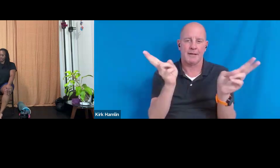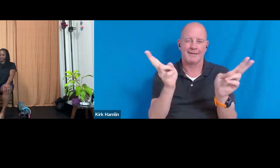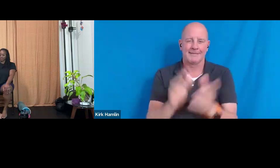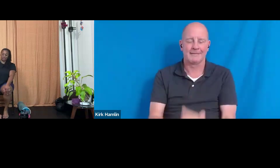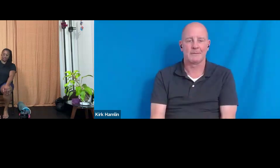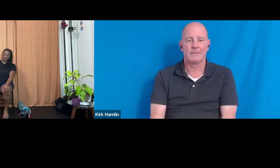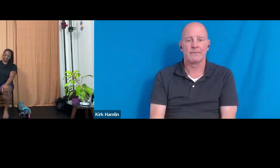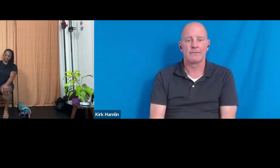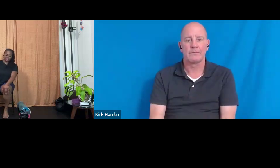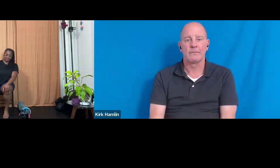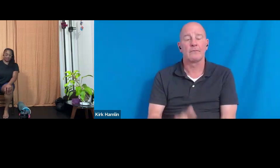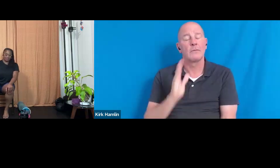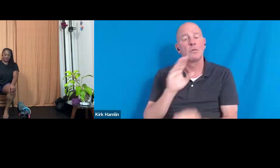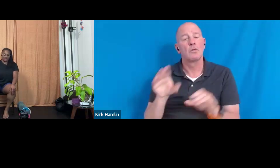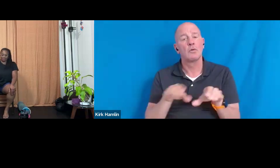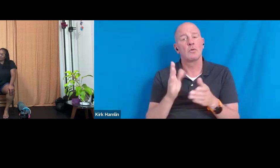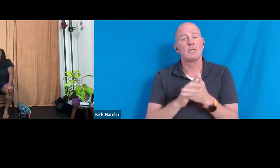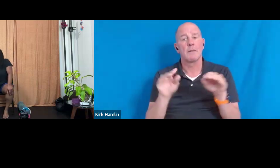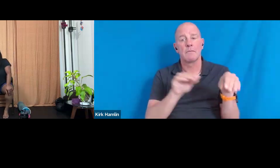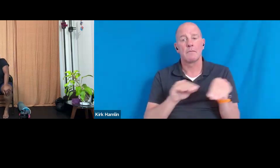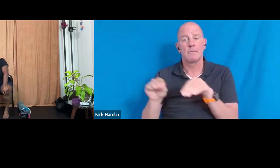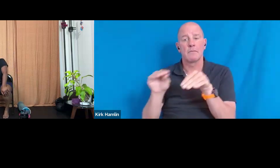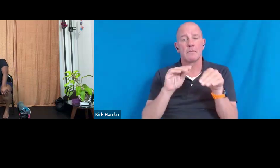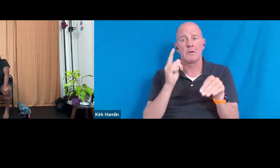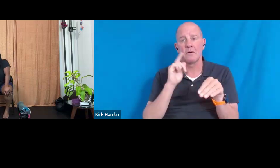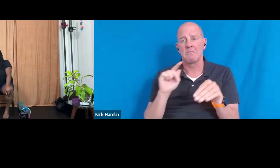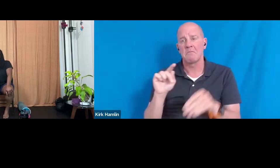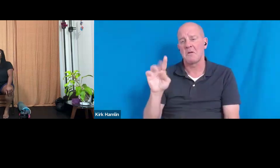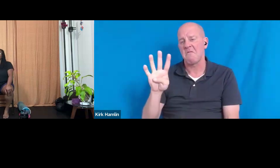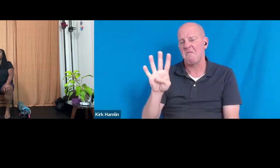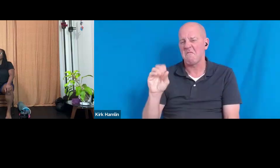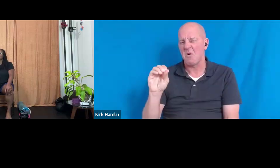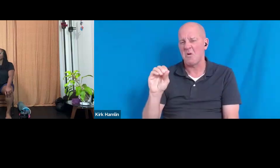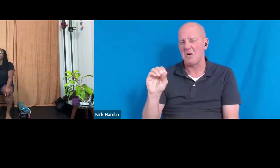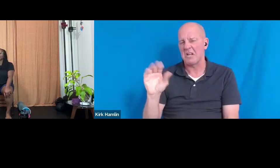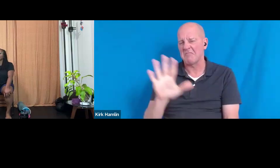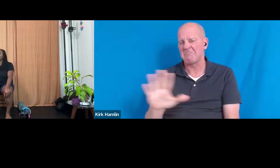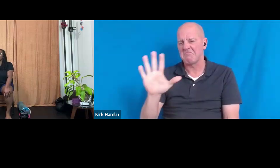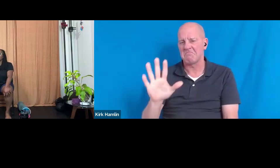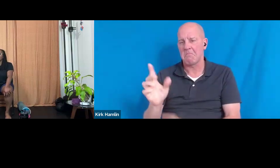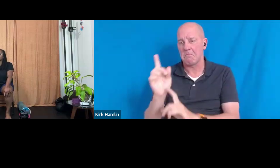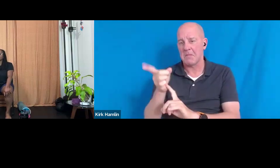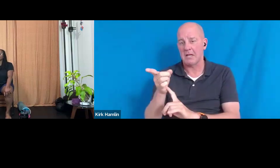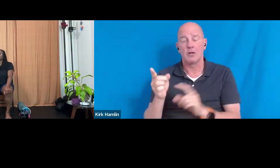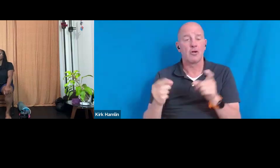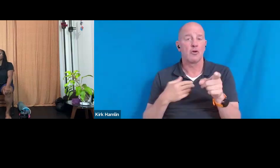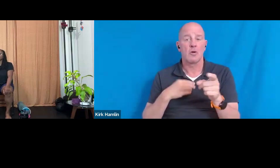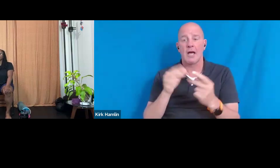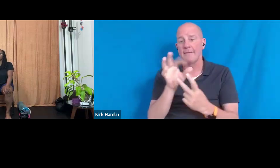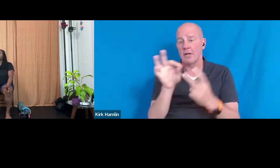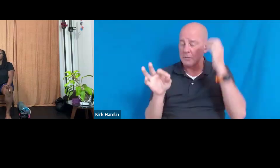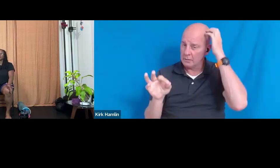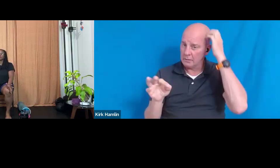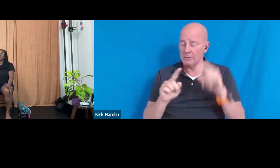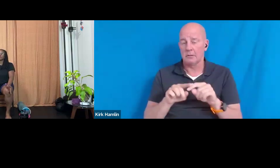We're going to do some movement for about 40-ish minutes or so, and you have the option to do